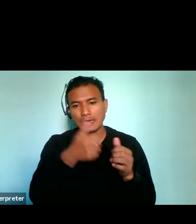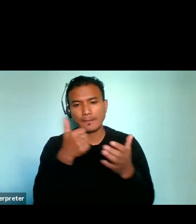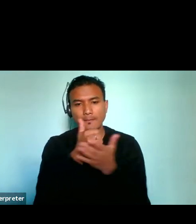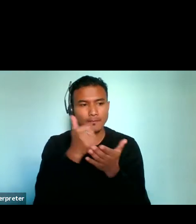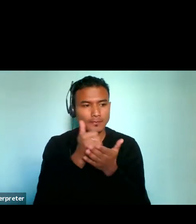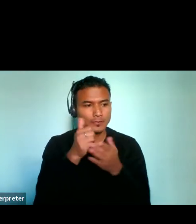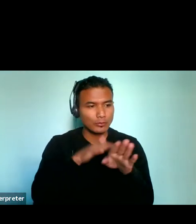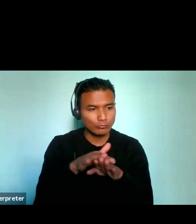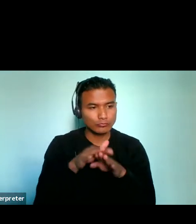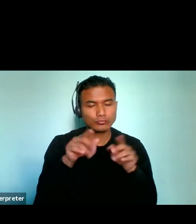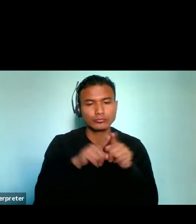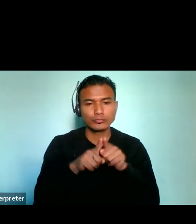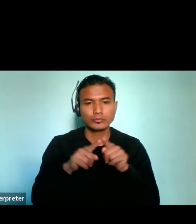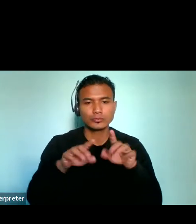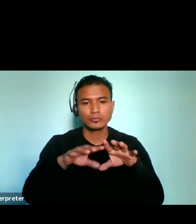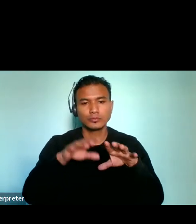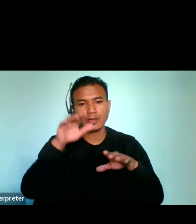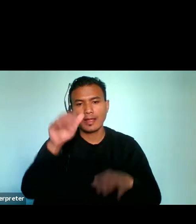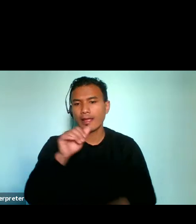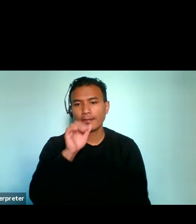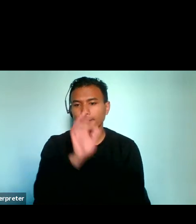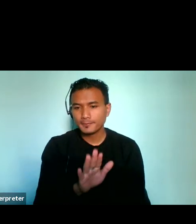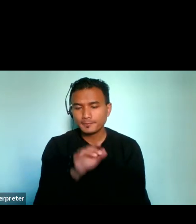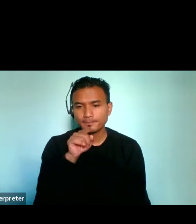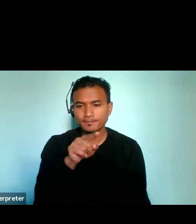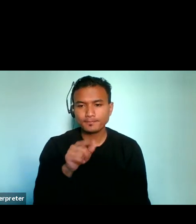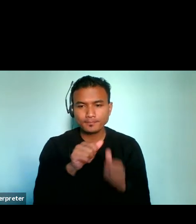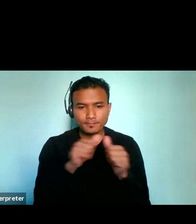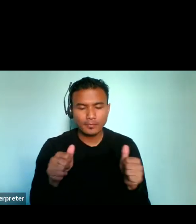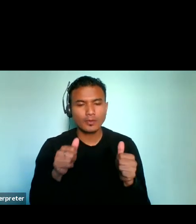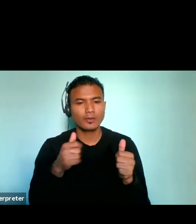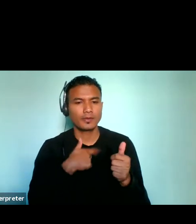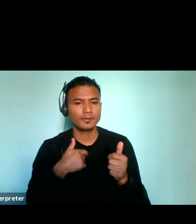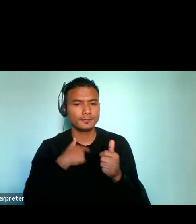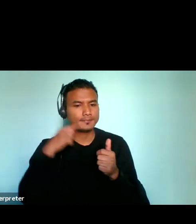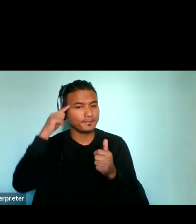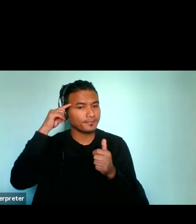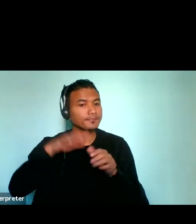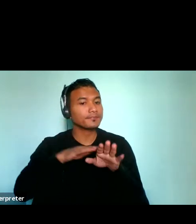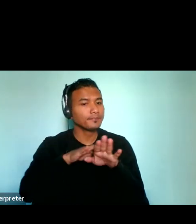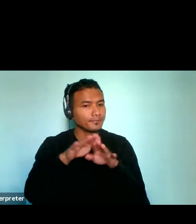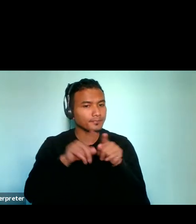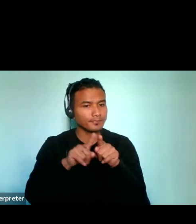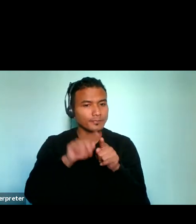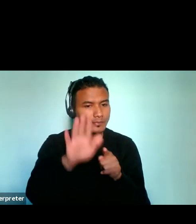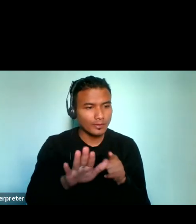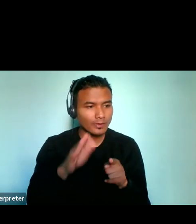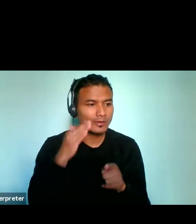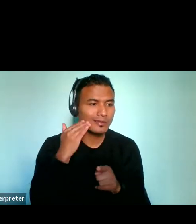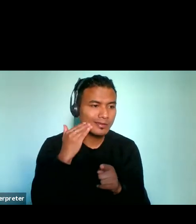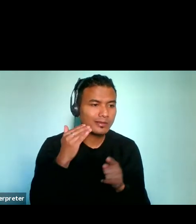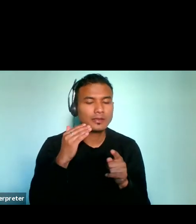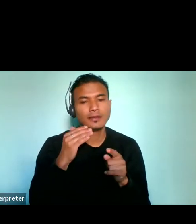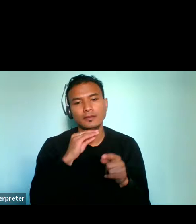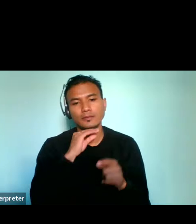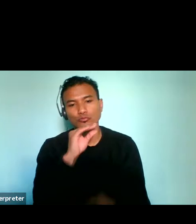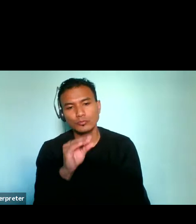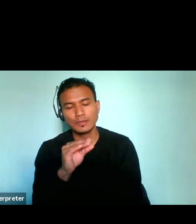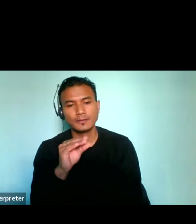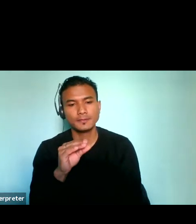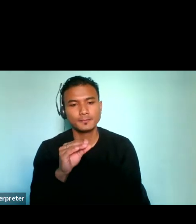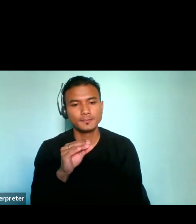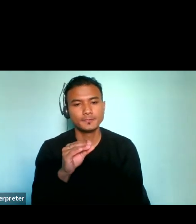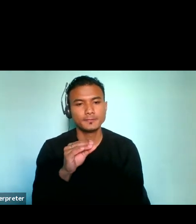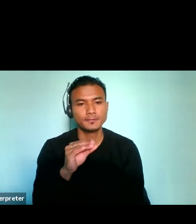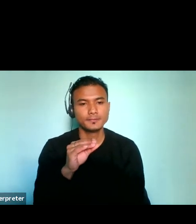ground. And that kind of inspiring stories that women, youth, and also movements,